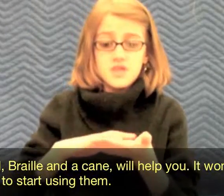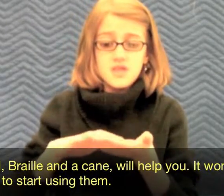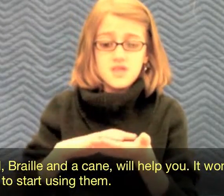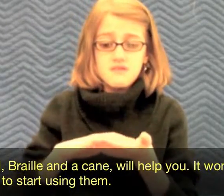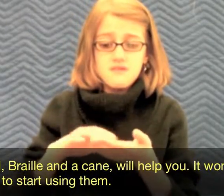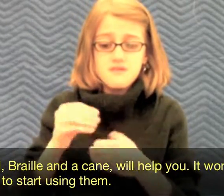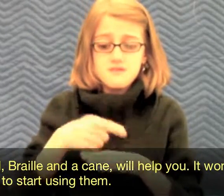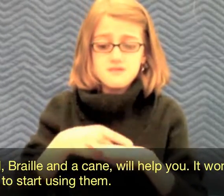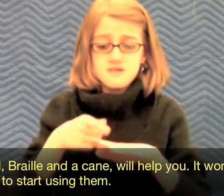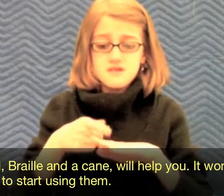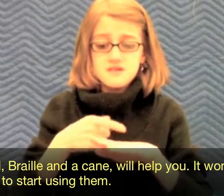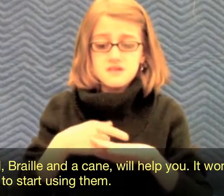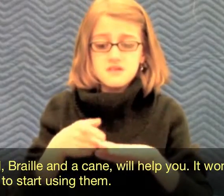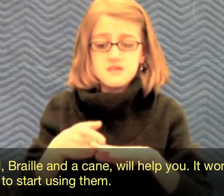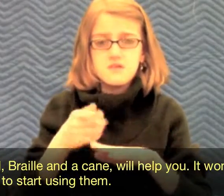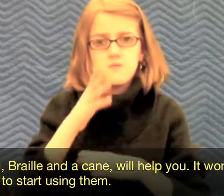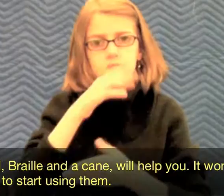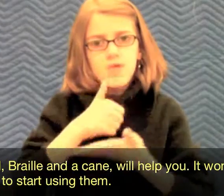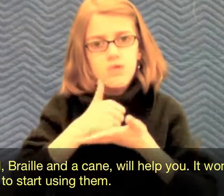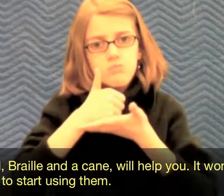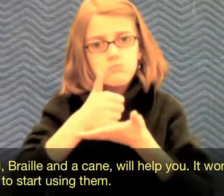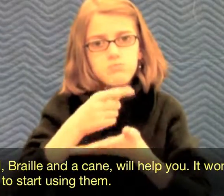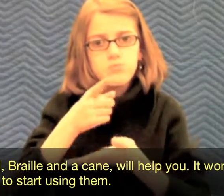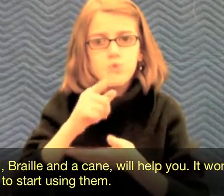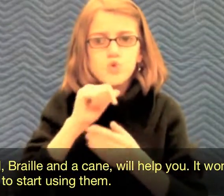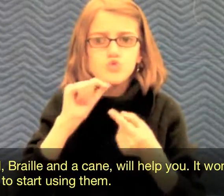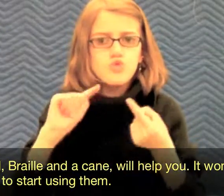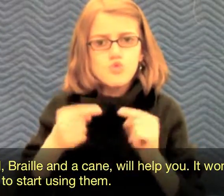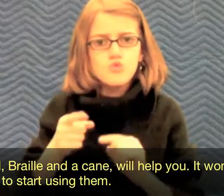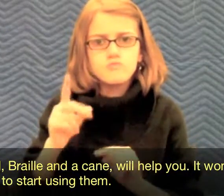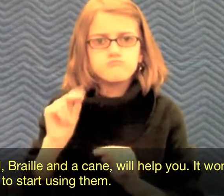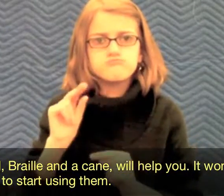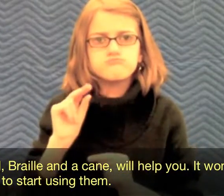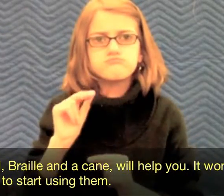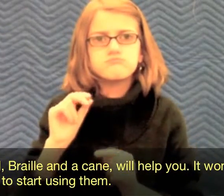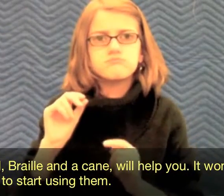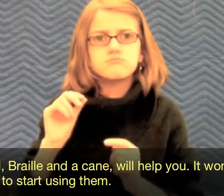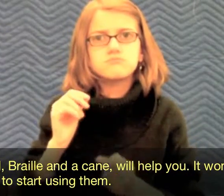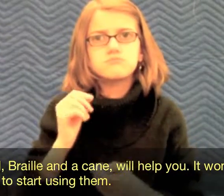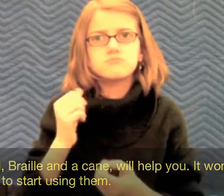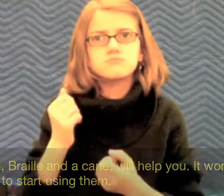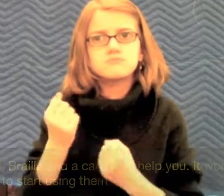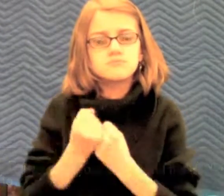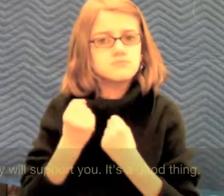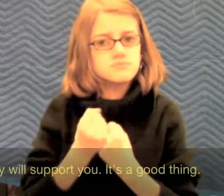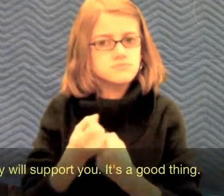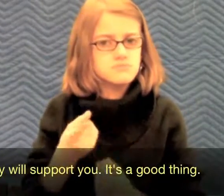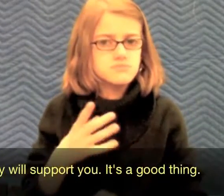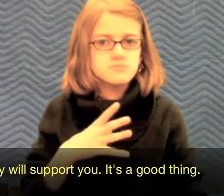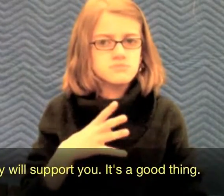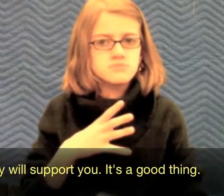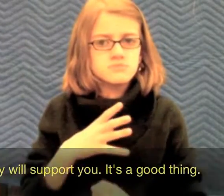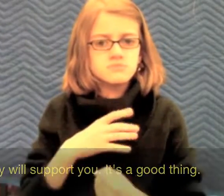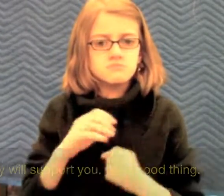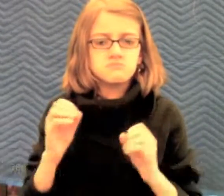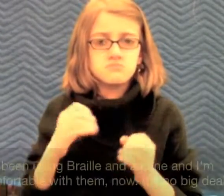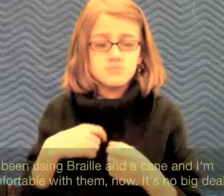Well, Braille and a cane, they'll help you. It won't hurt you to start using one. They'll support you. It's a good thing.